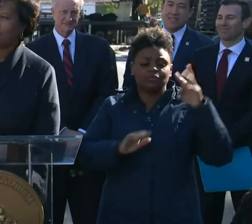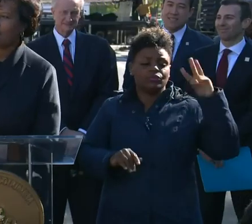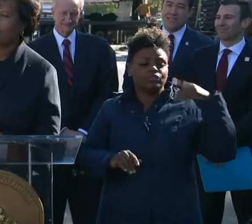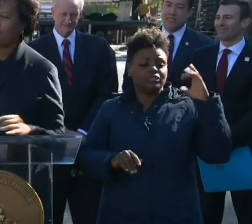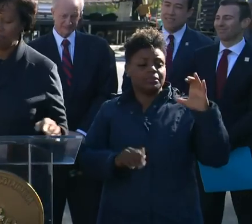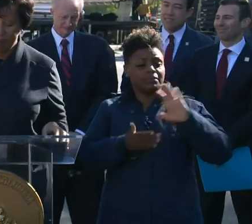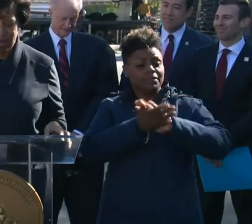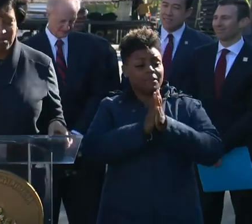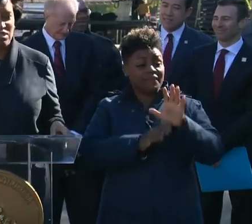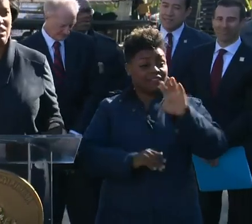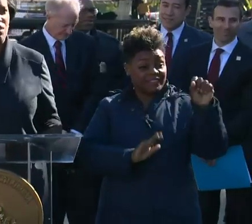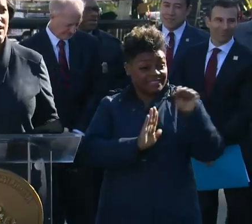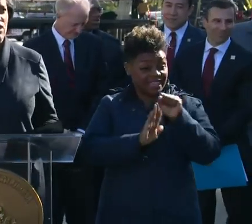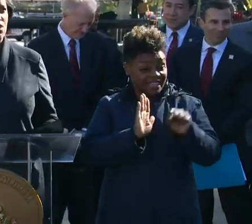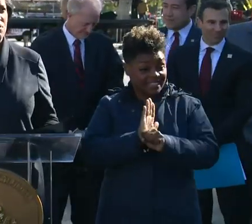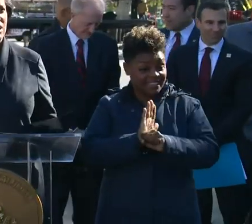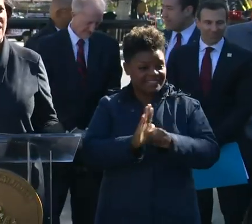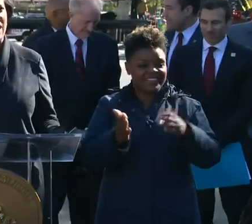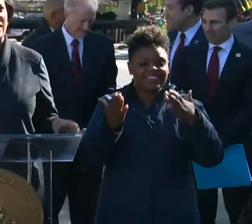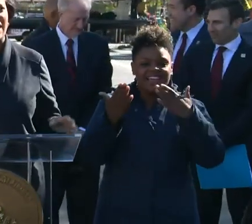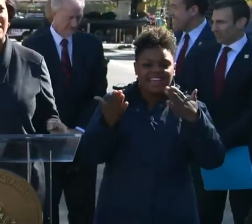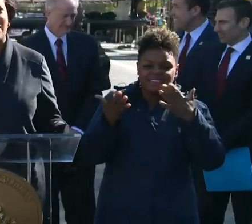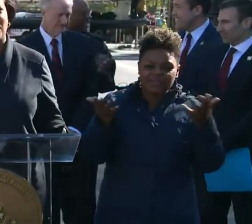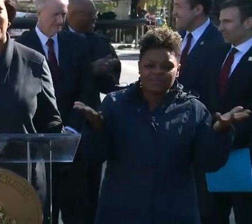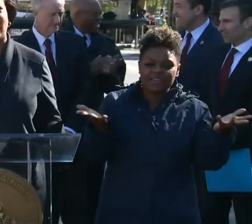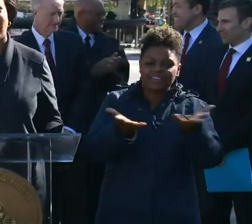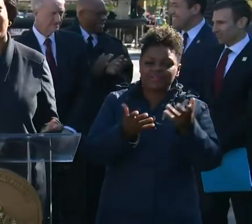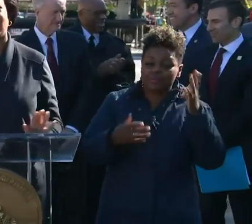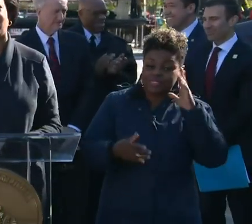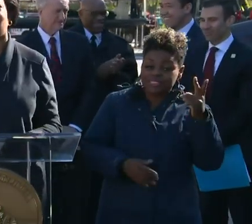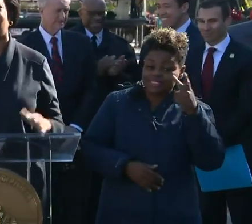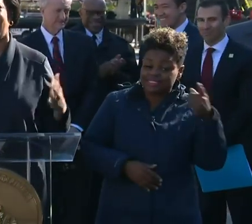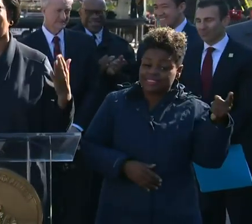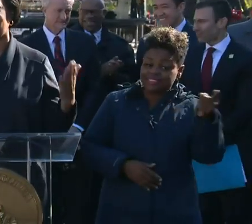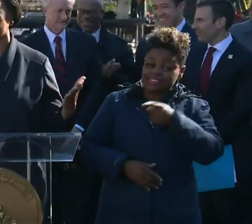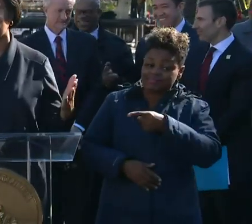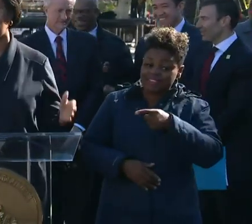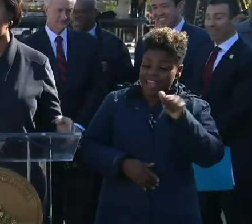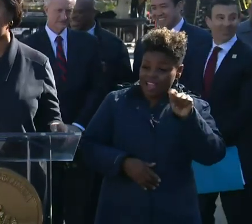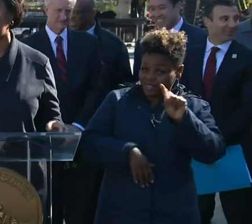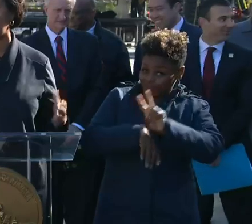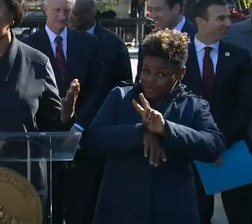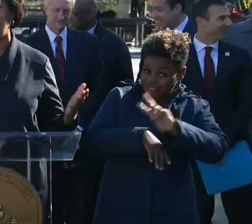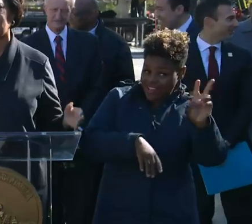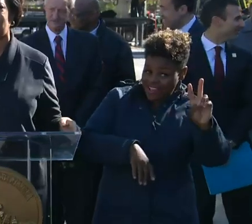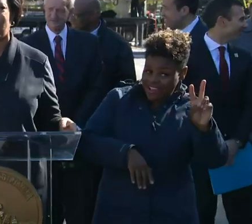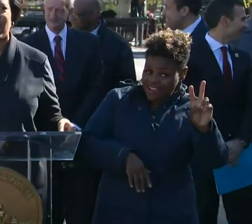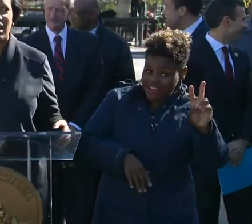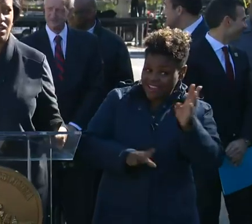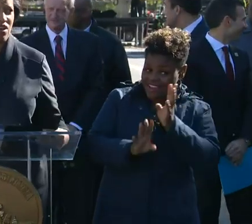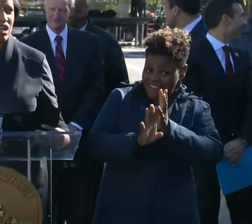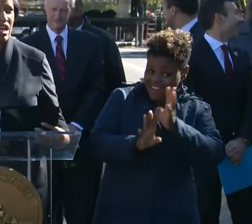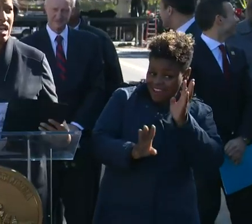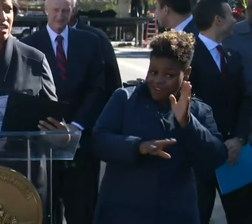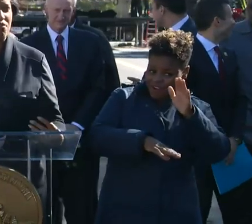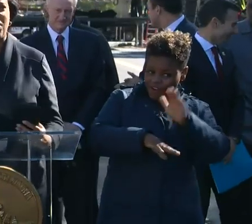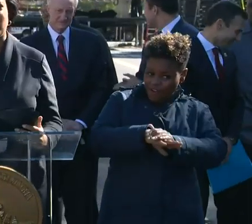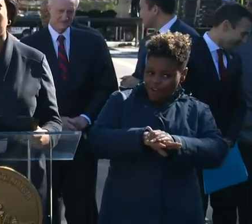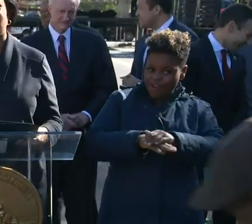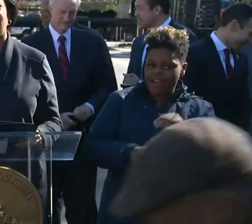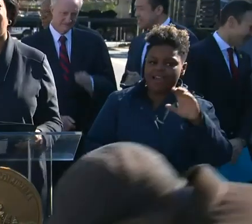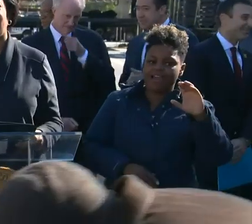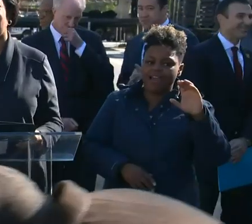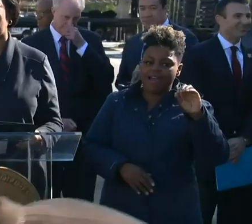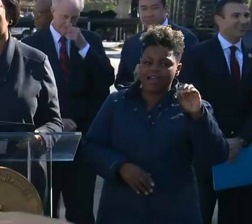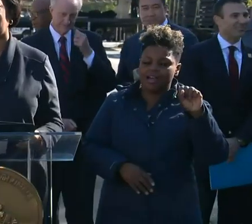All right. Thank you, everybody. We'll see you at 2 o'clock. Line up along Constitution Avenue and a big rally right here in front